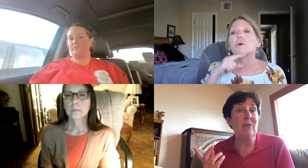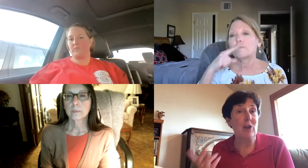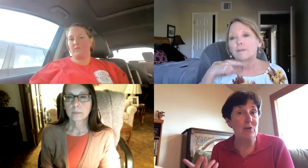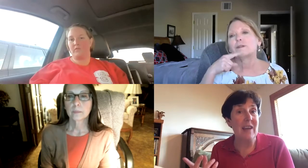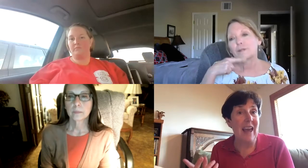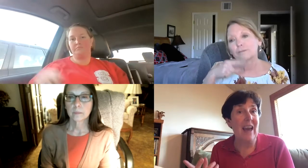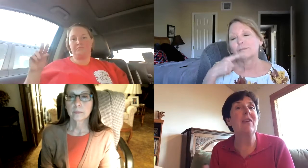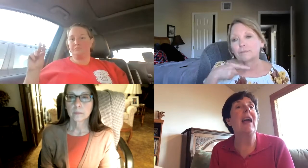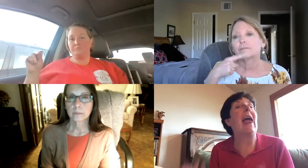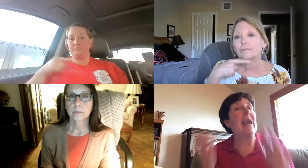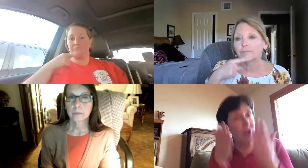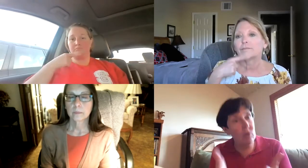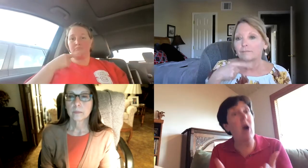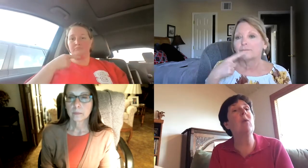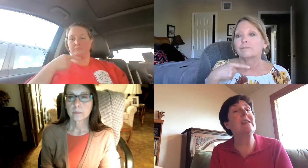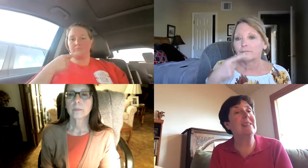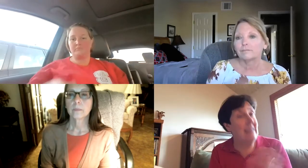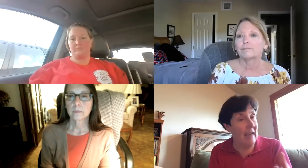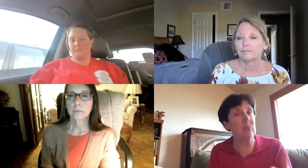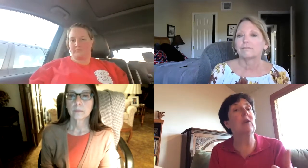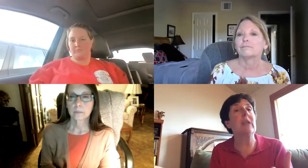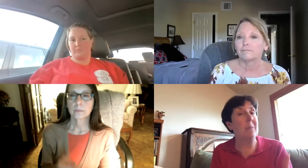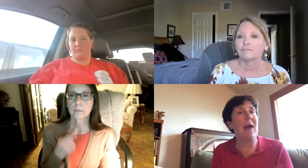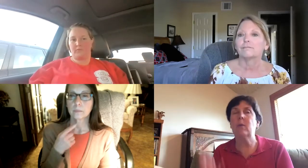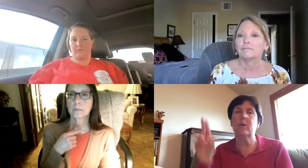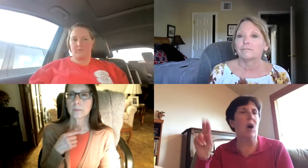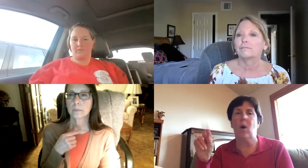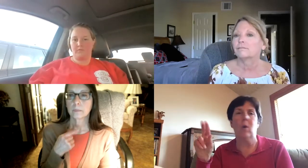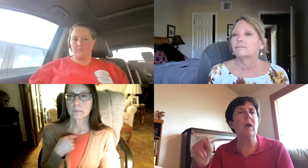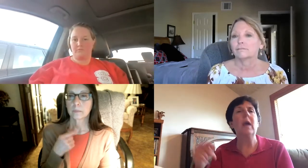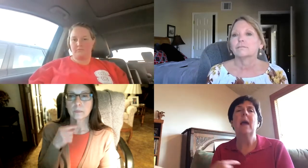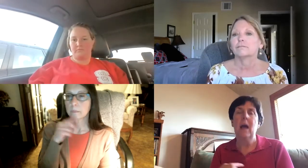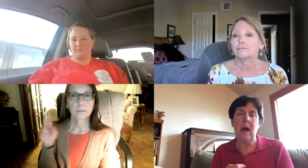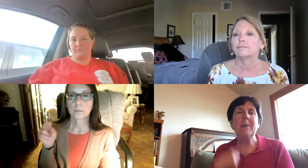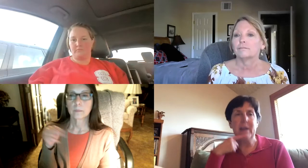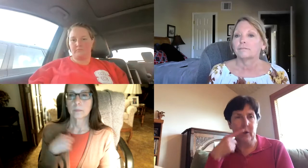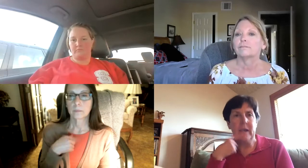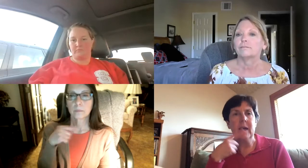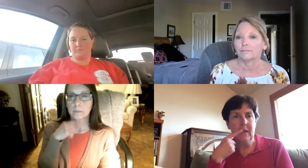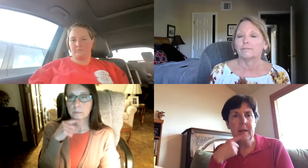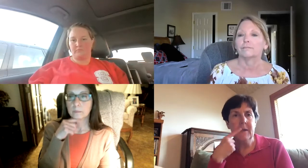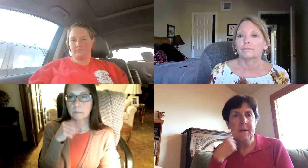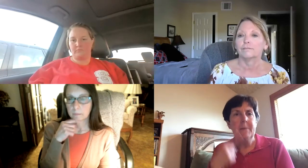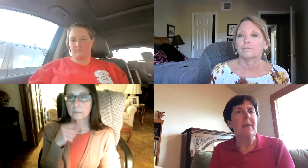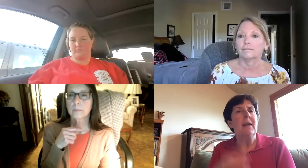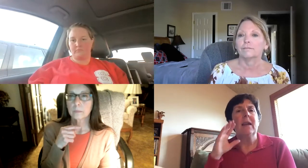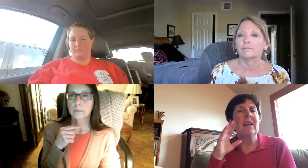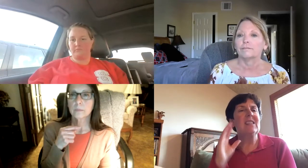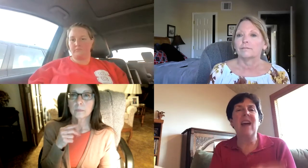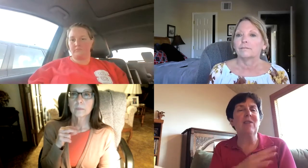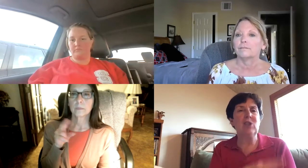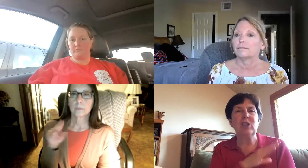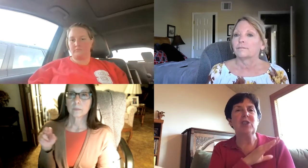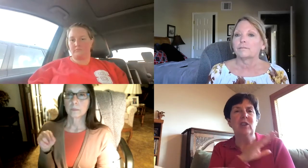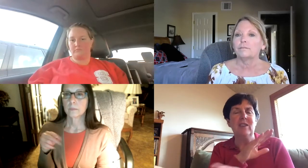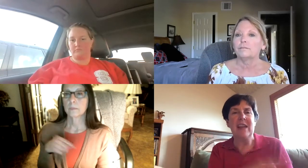deaf. Are you deaf? And you always, yes, would come back with, no, I'm hearing. Mm-hmm. It's